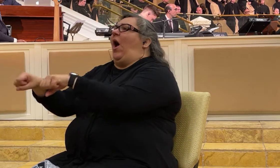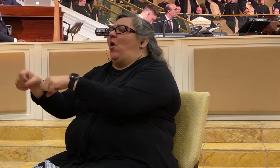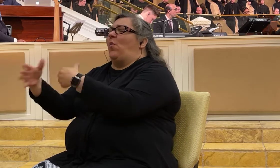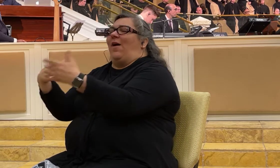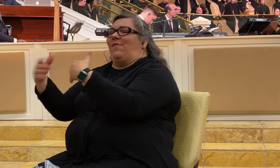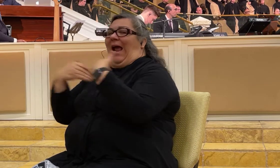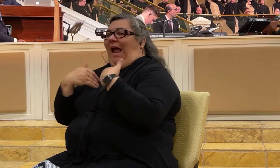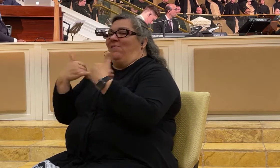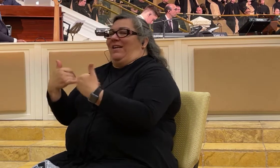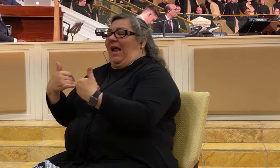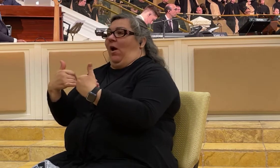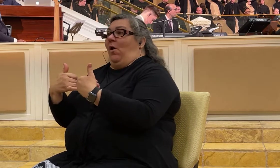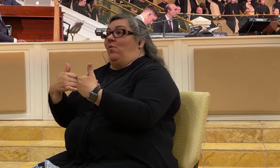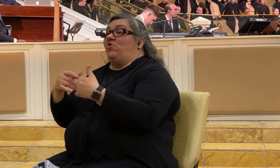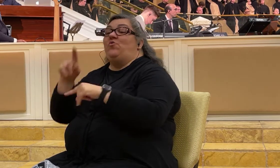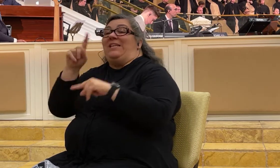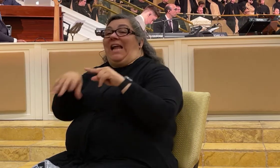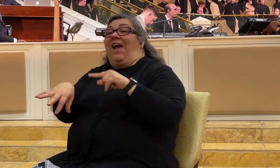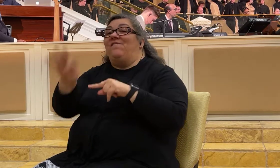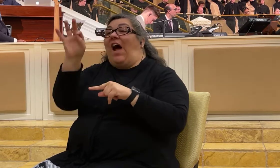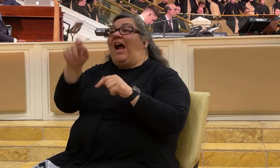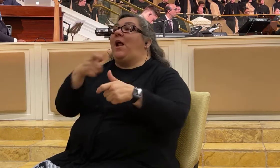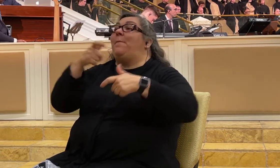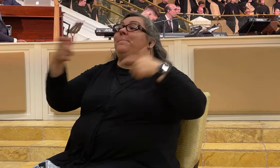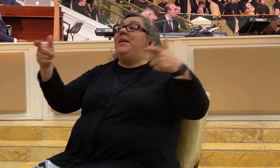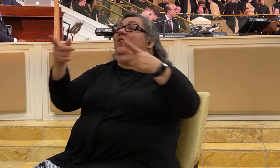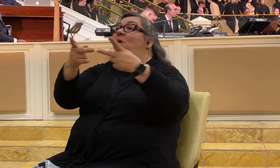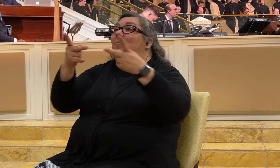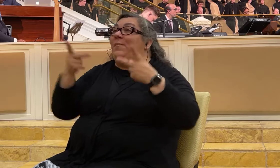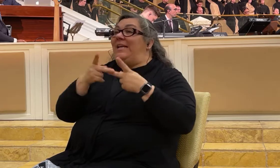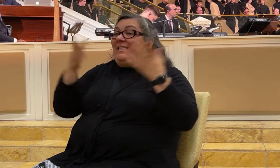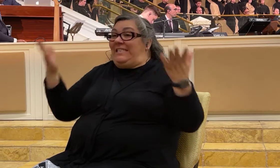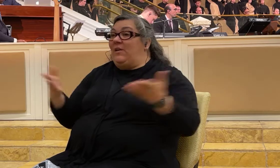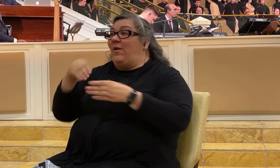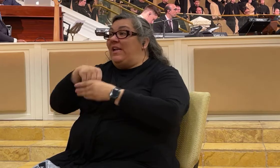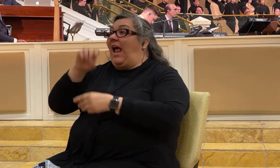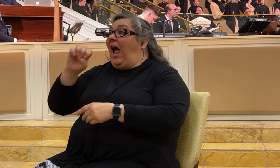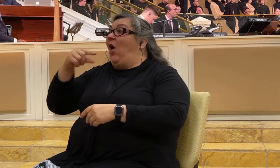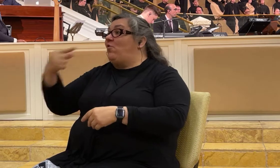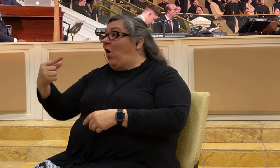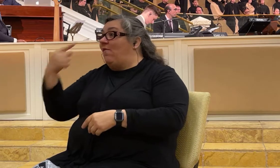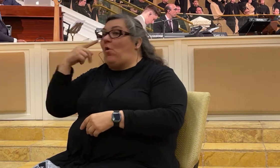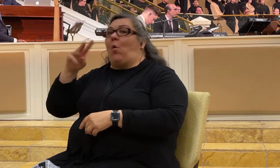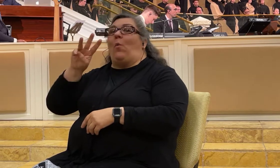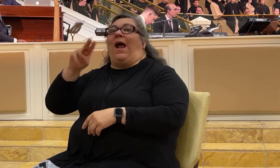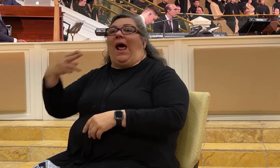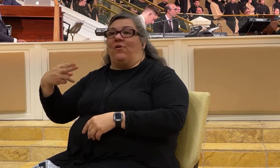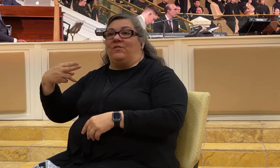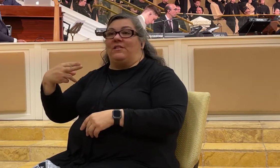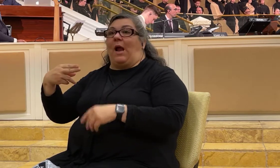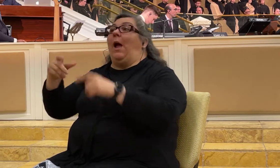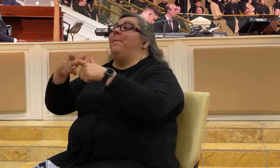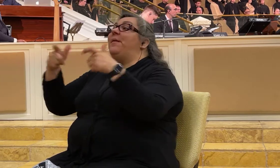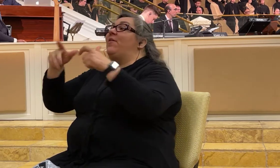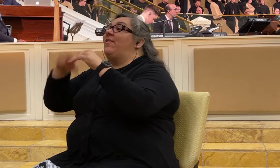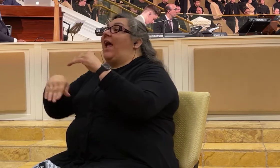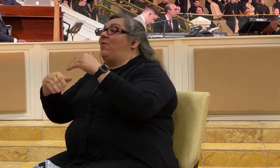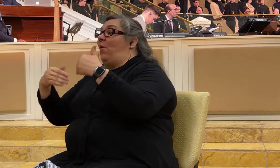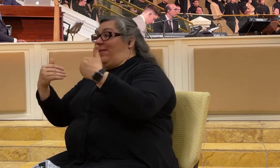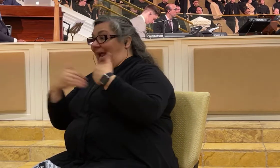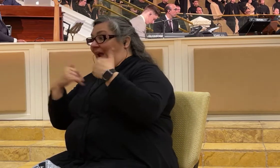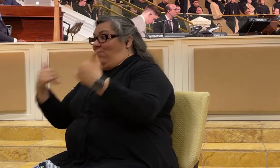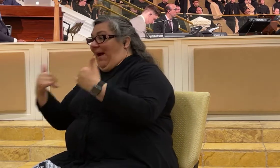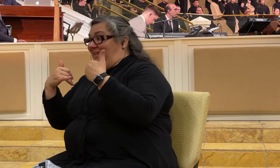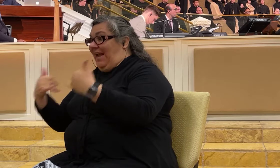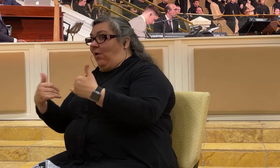you can't find space in Elk Grove for warehousing bigger than what we've already got. And